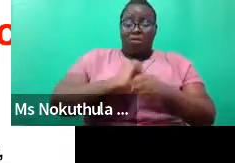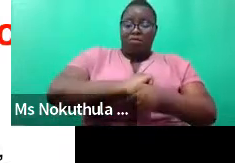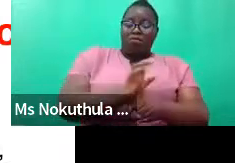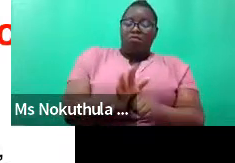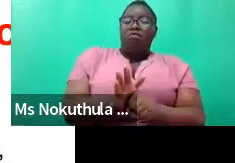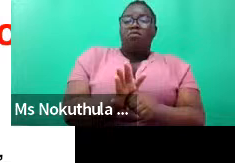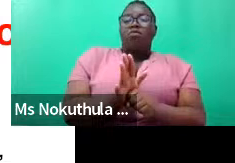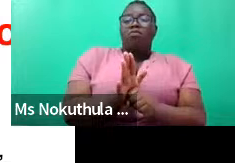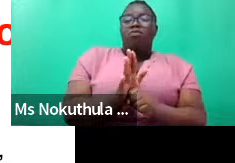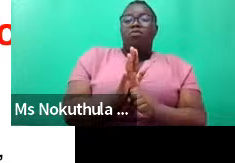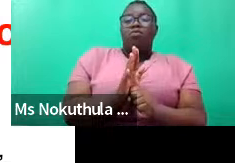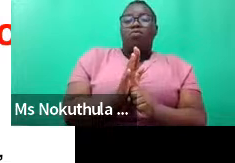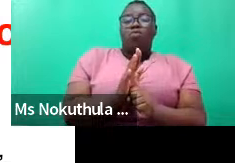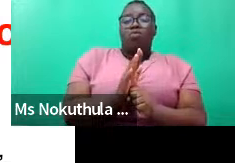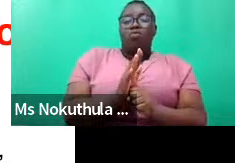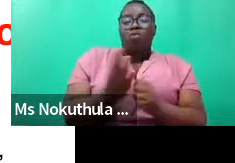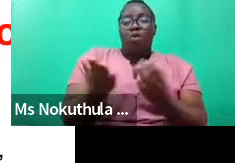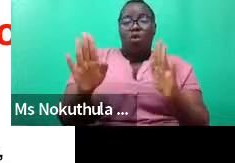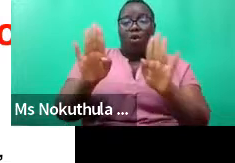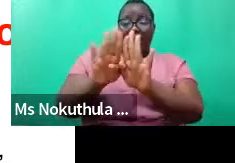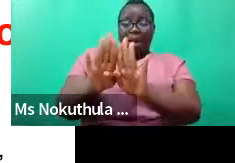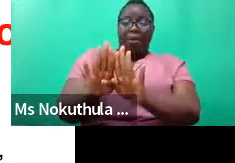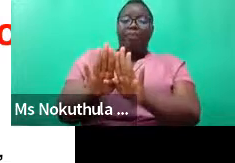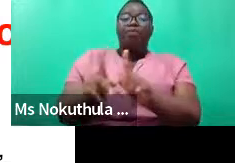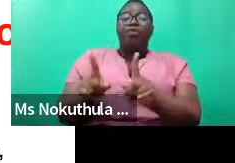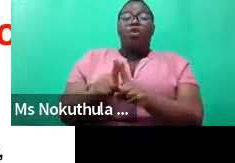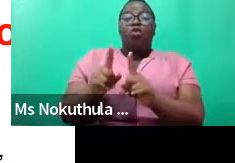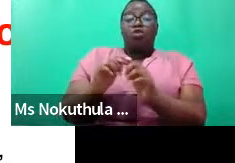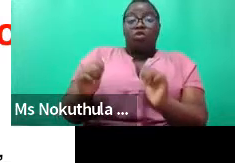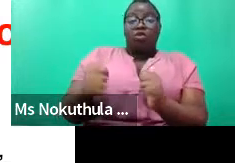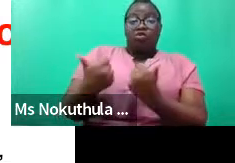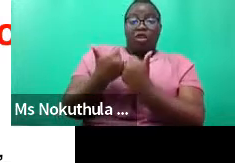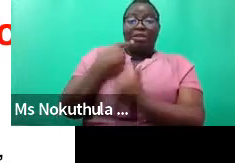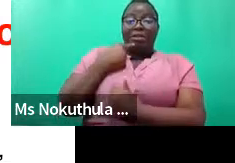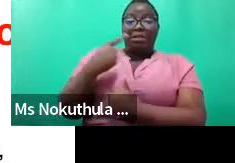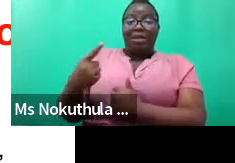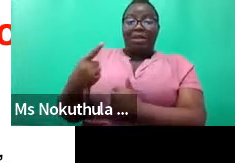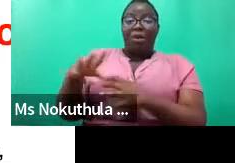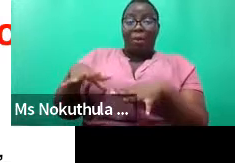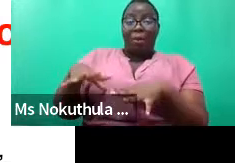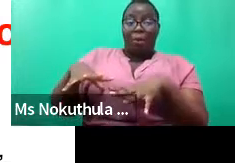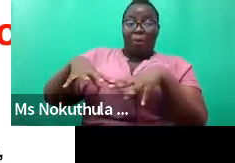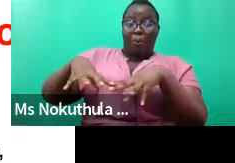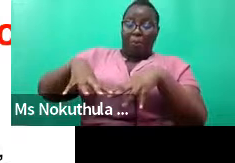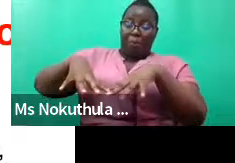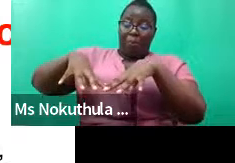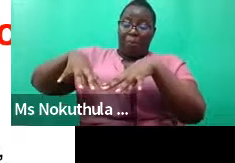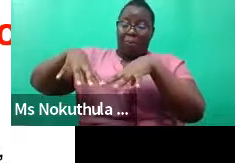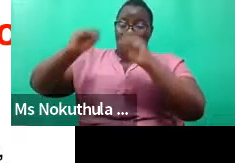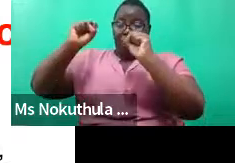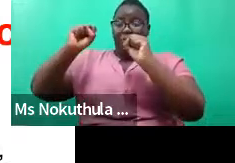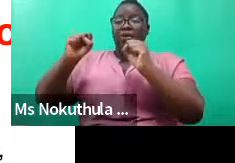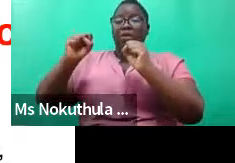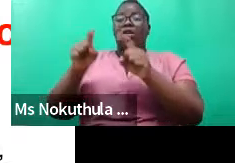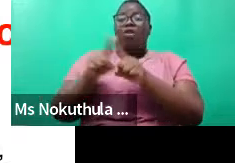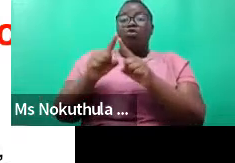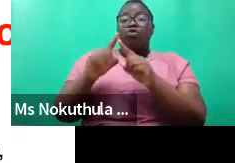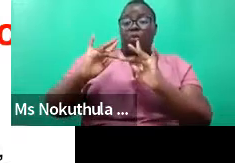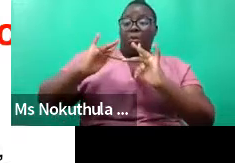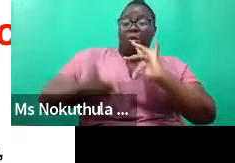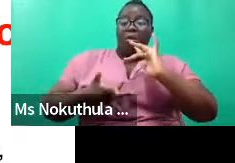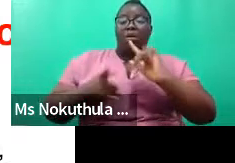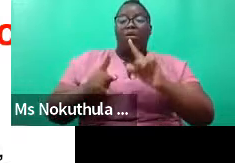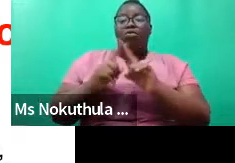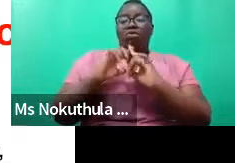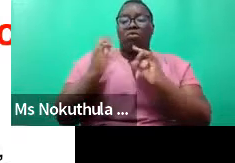So the negative challenges that they raise included load shedding, internet connectivities, mistrust and misunderstanding,